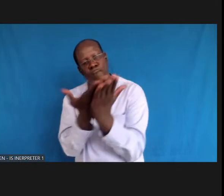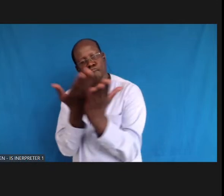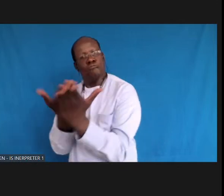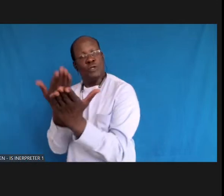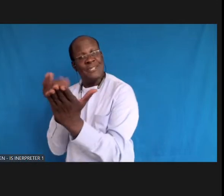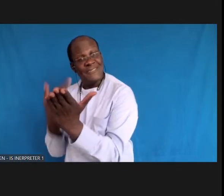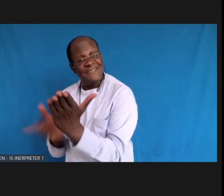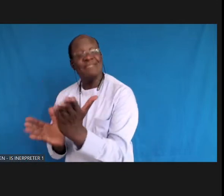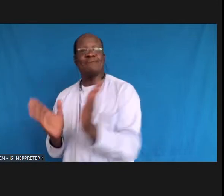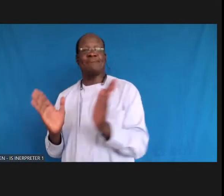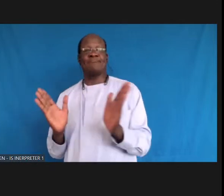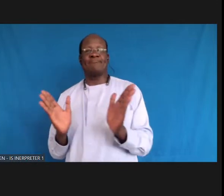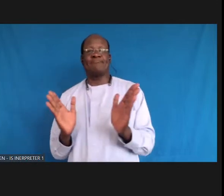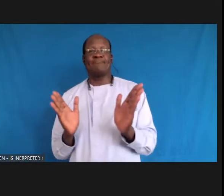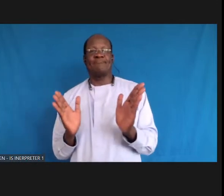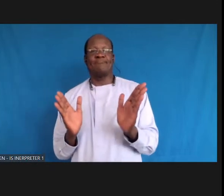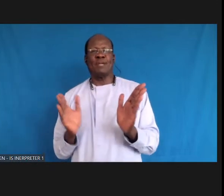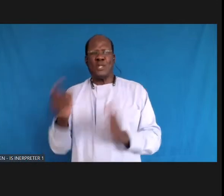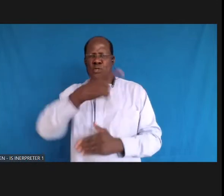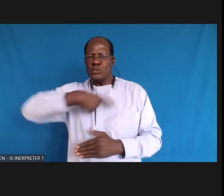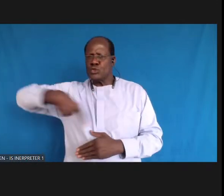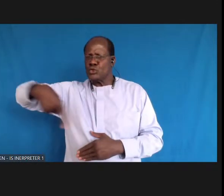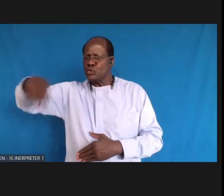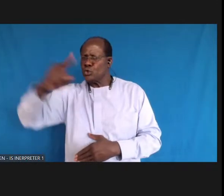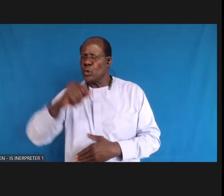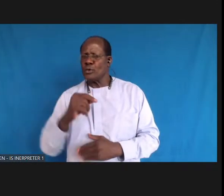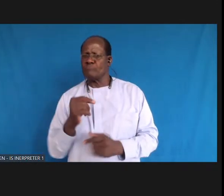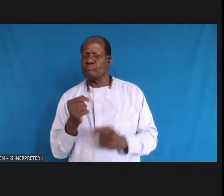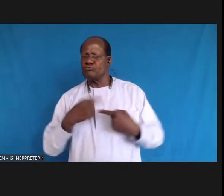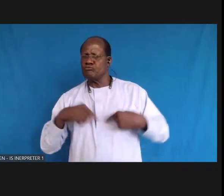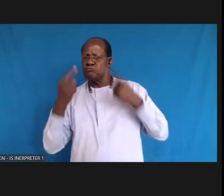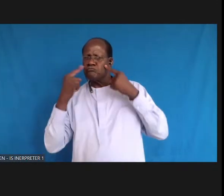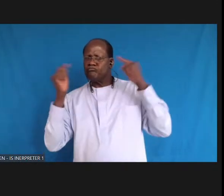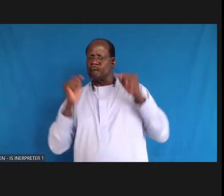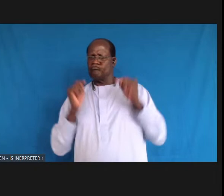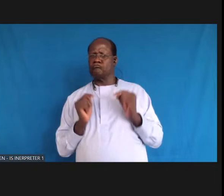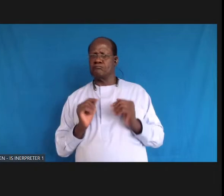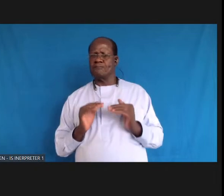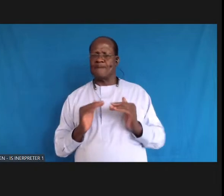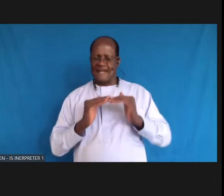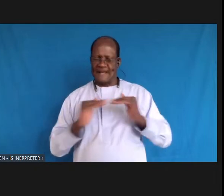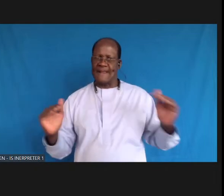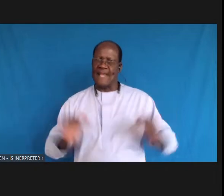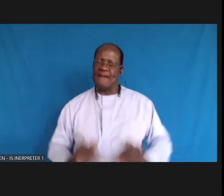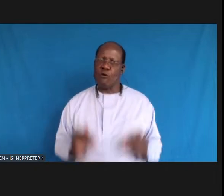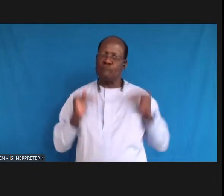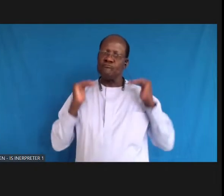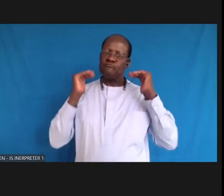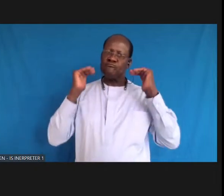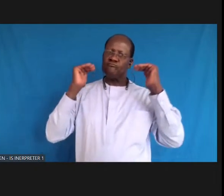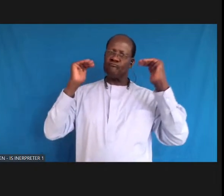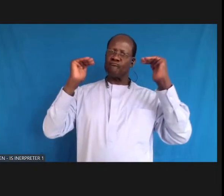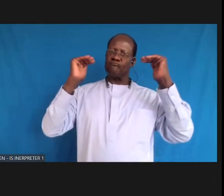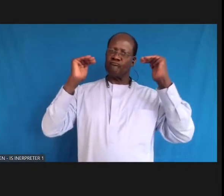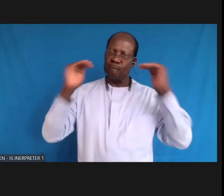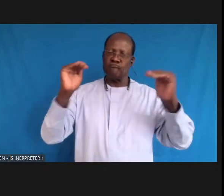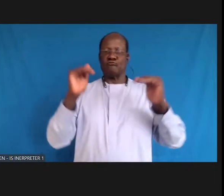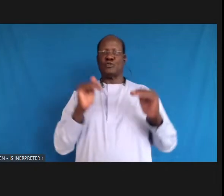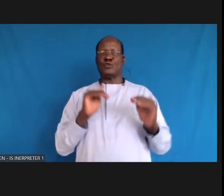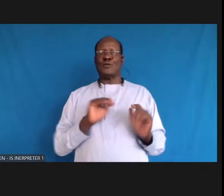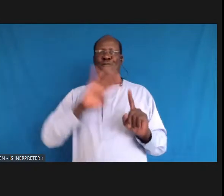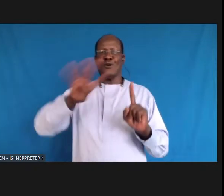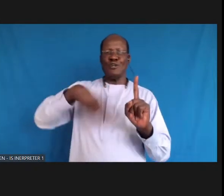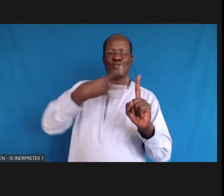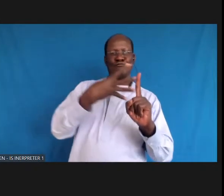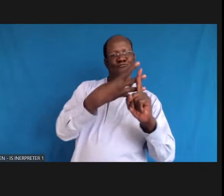to make for the high-level decisions on sustainable development